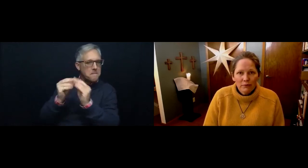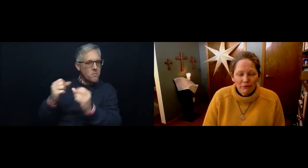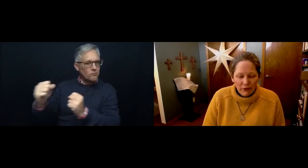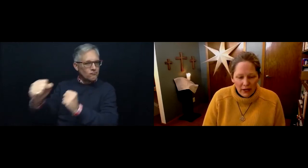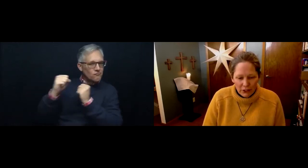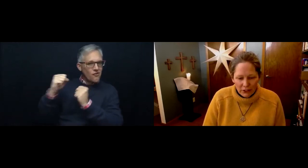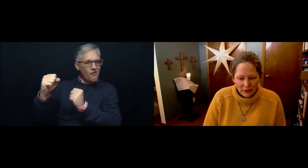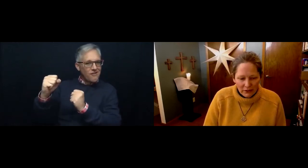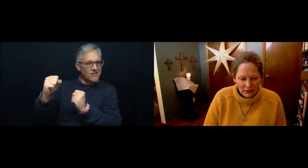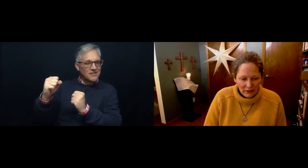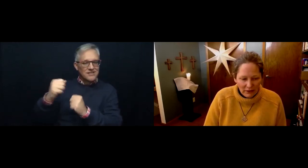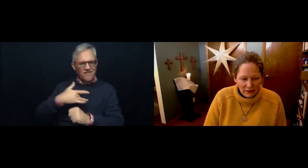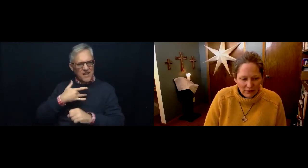was refreshed.